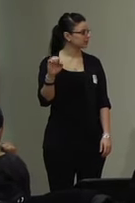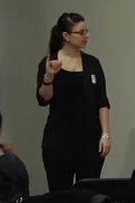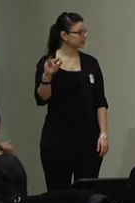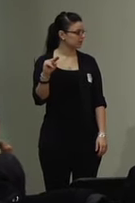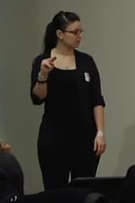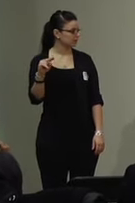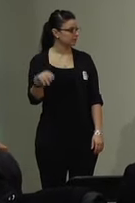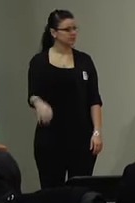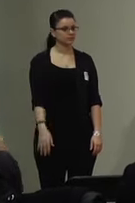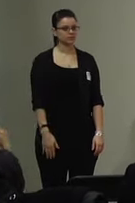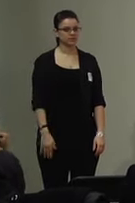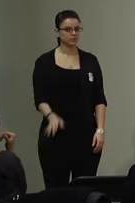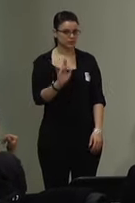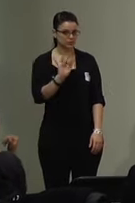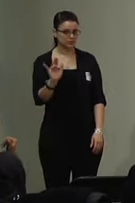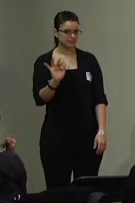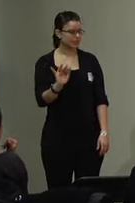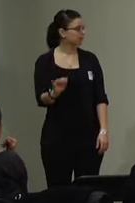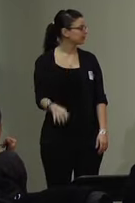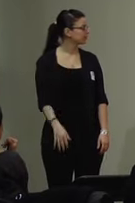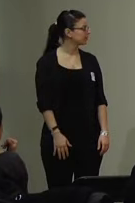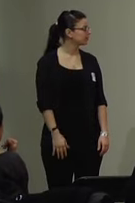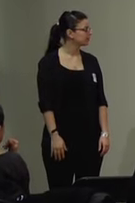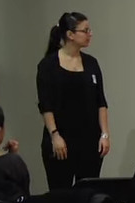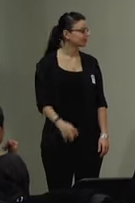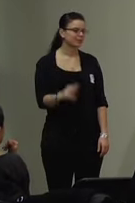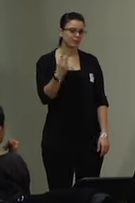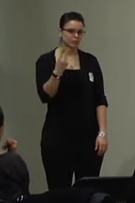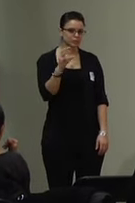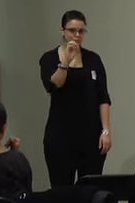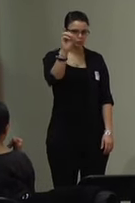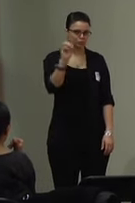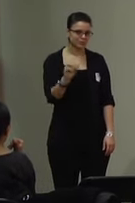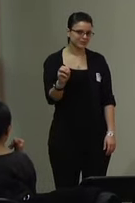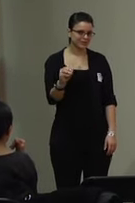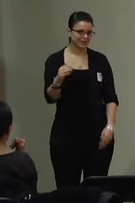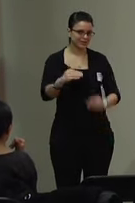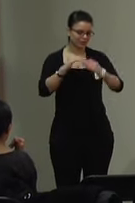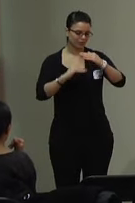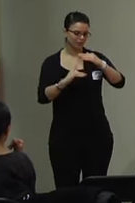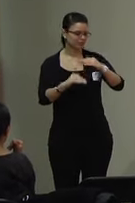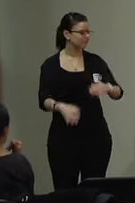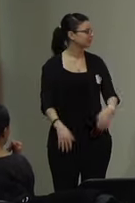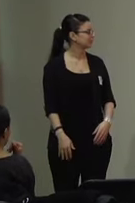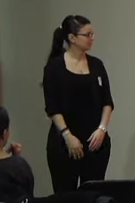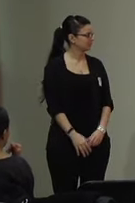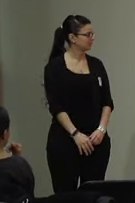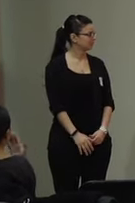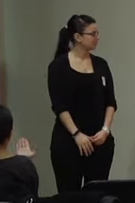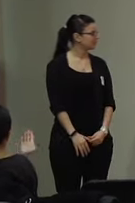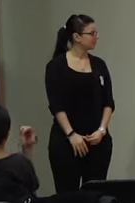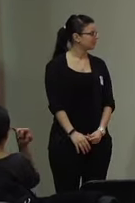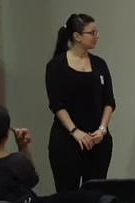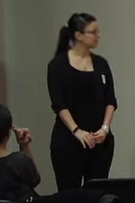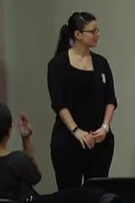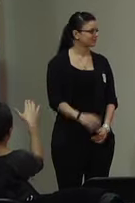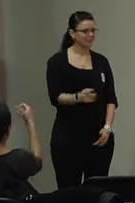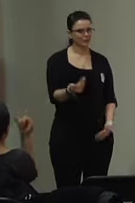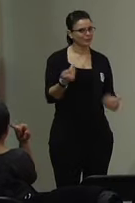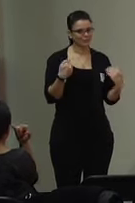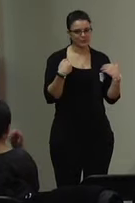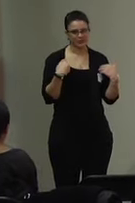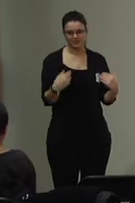C-A-S-E-I-N. And usually it says there's 2% or less. But if you are having an inflammatory response to casein, you're not going to want any in